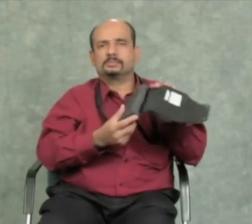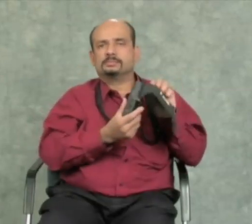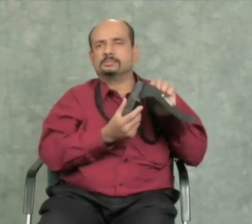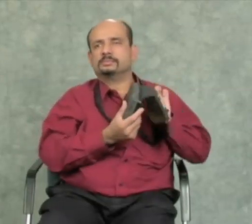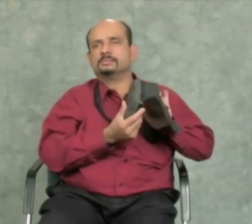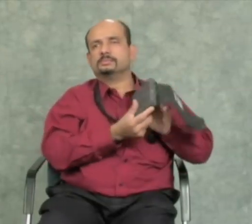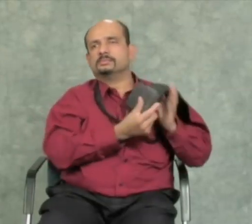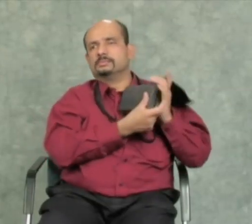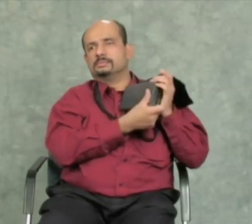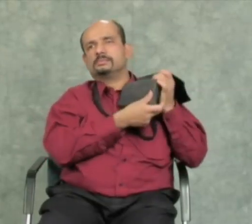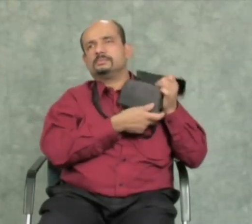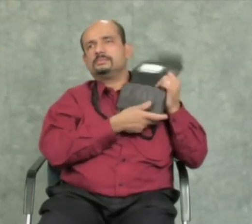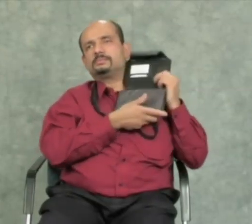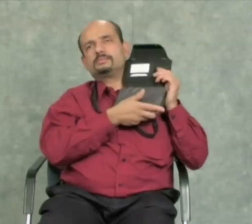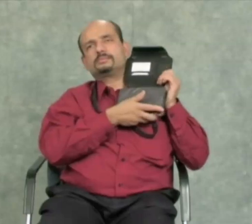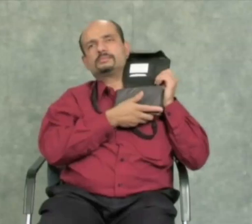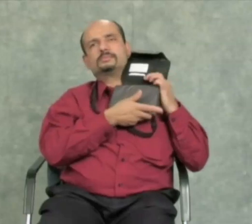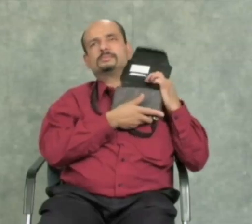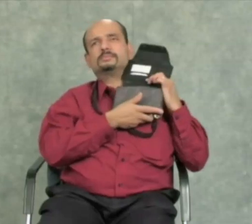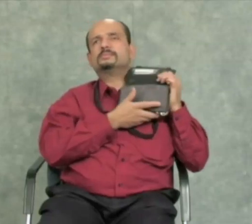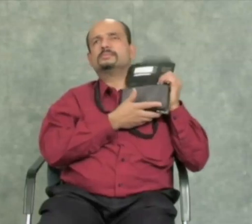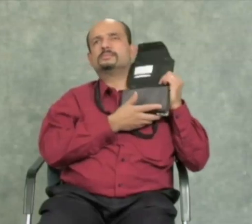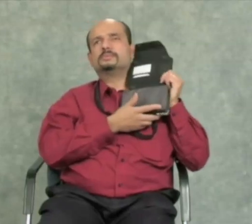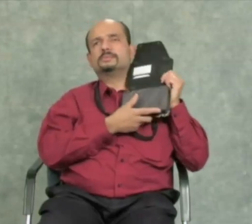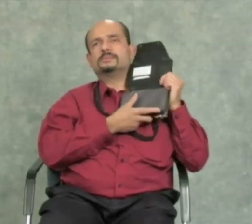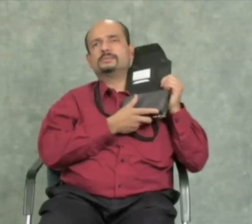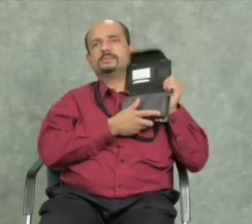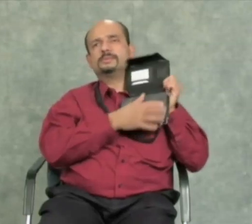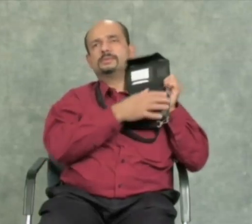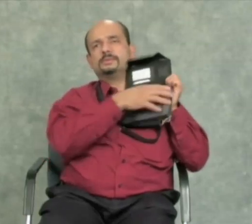to show you my Braille Sense. This is my Braille Sense.